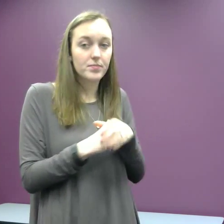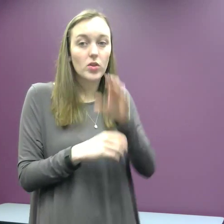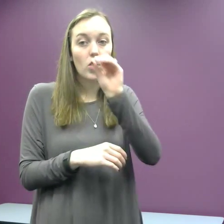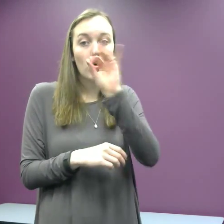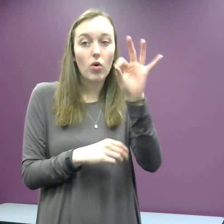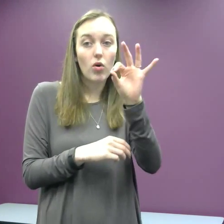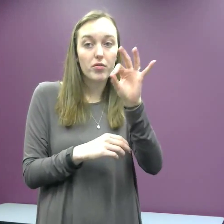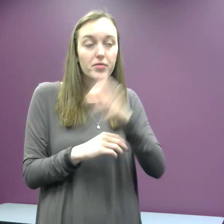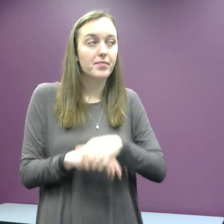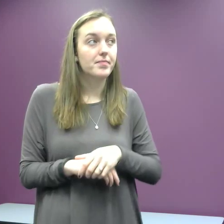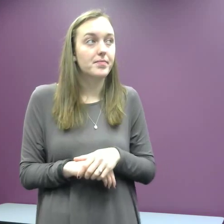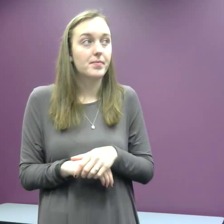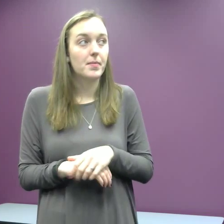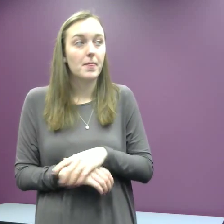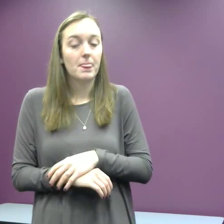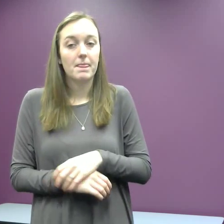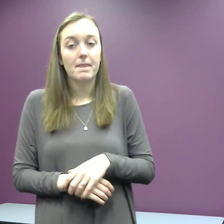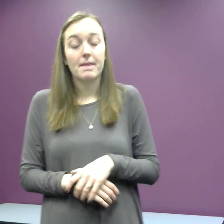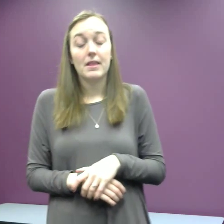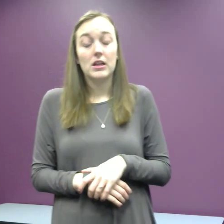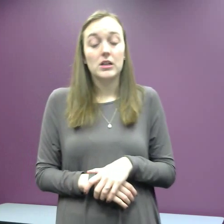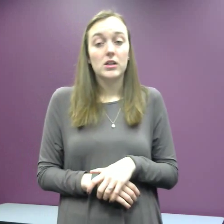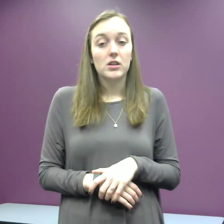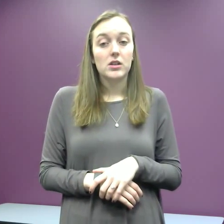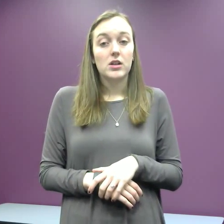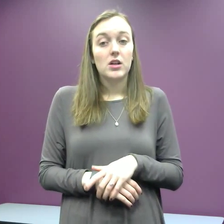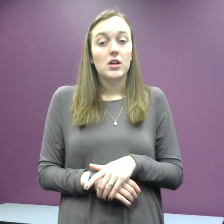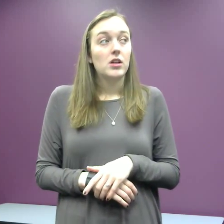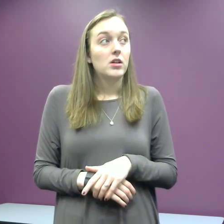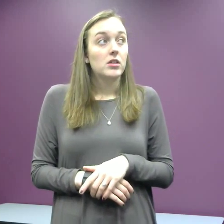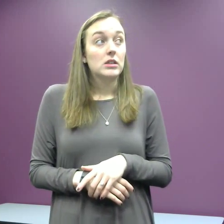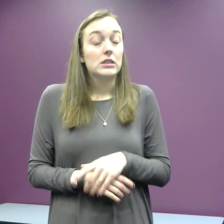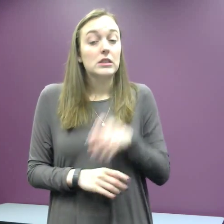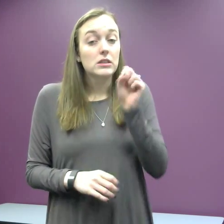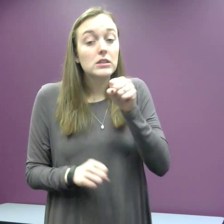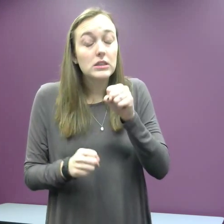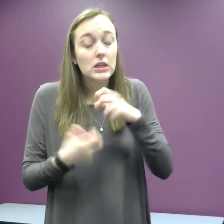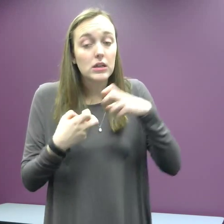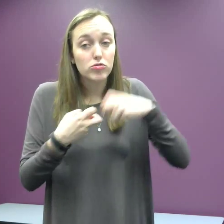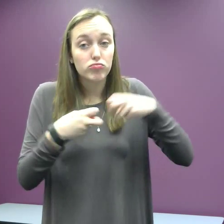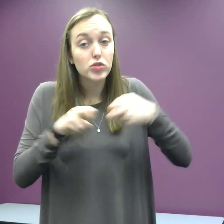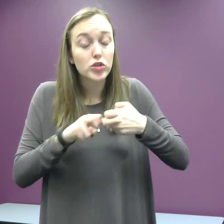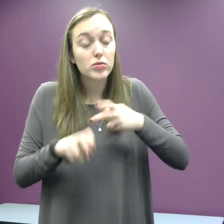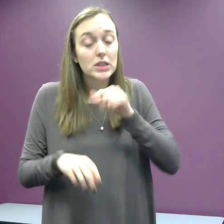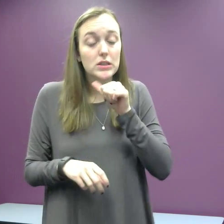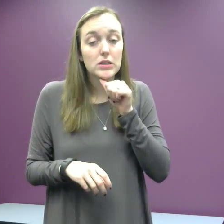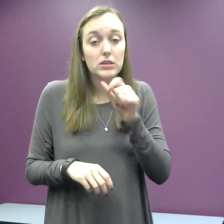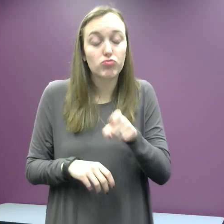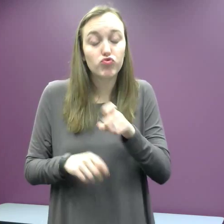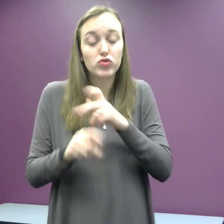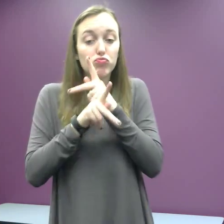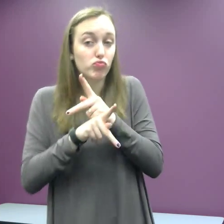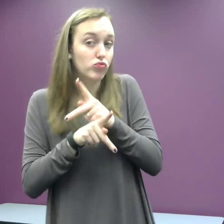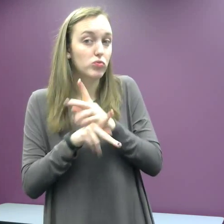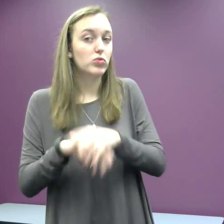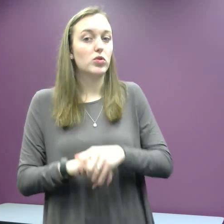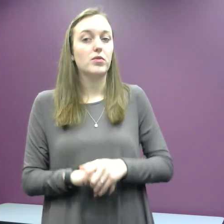you turn it off, there's a crucial mistake which is possible if you're not careful. Basically, you want to do